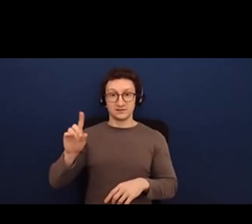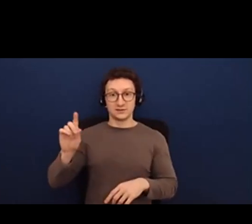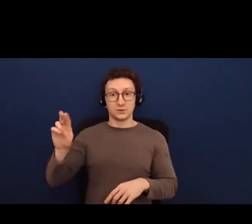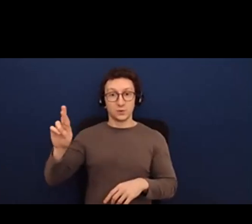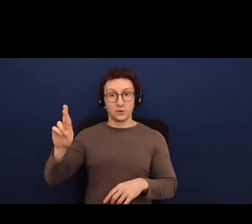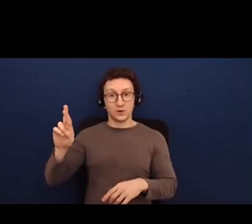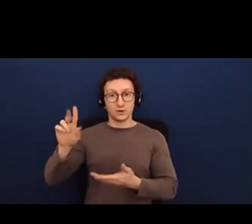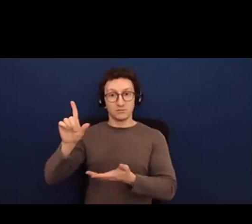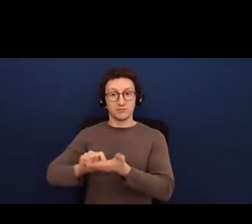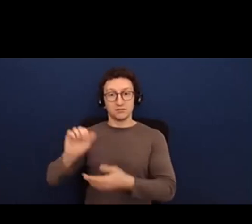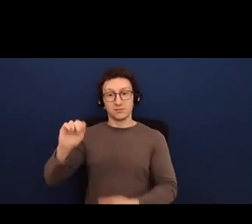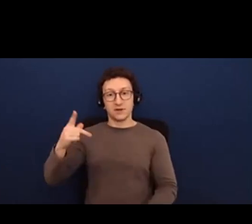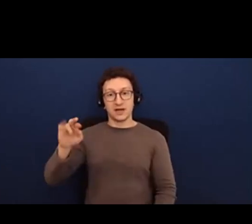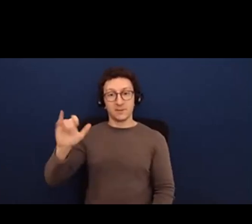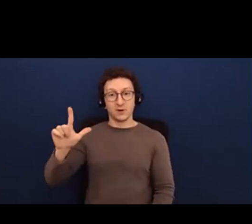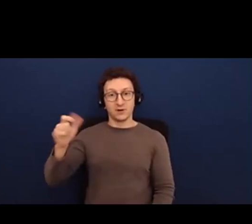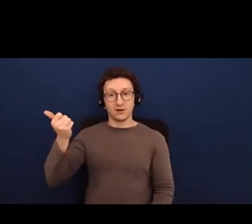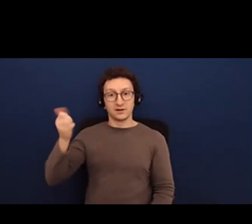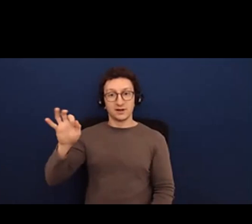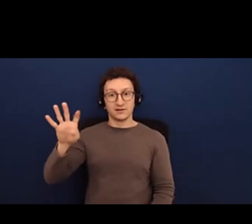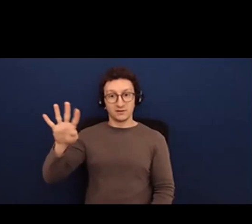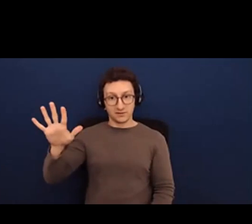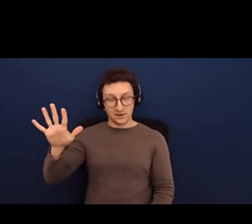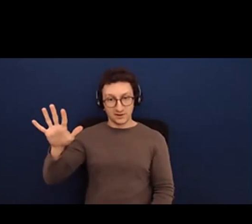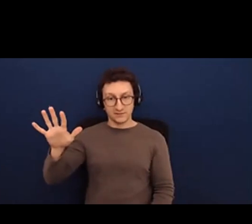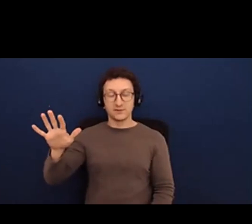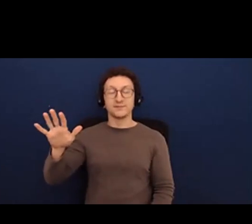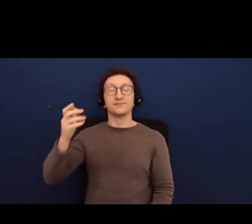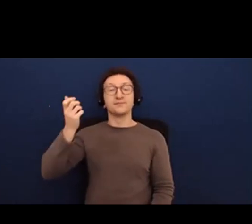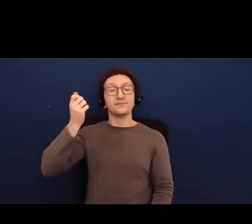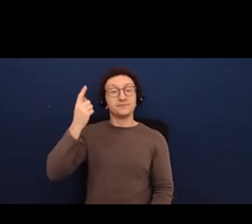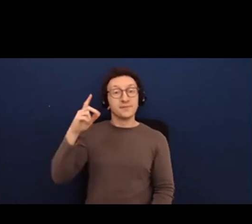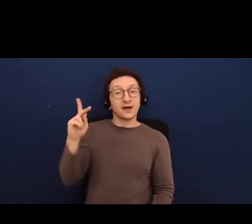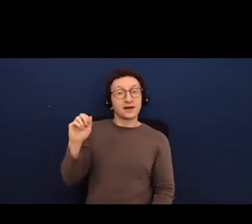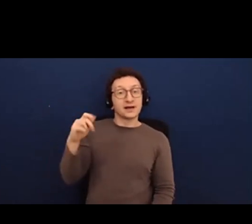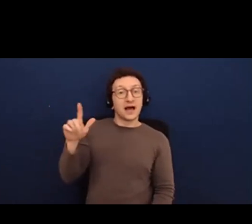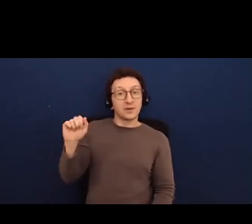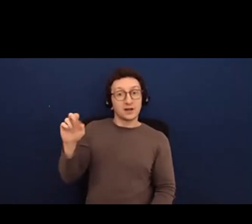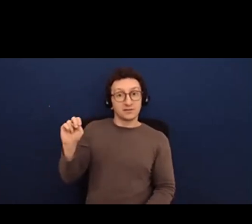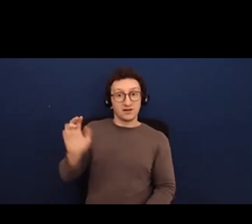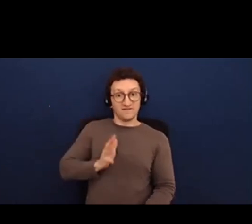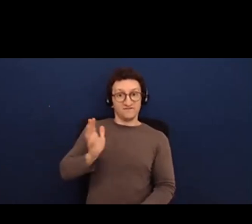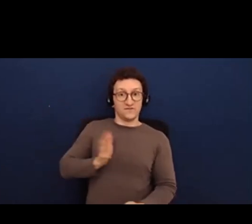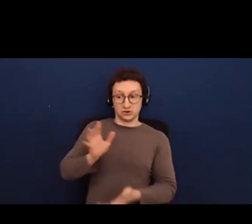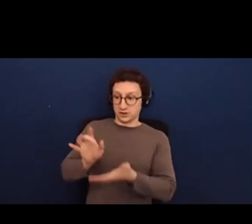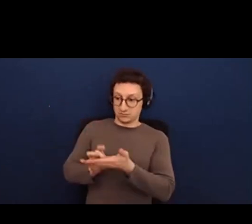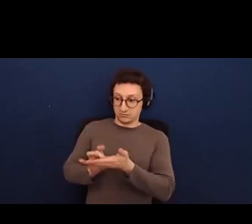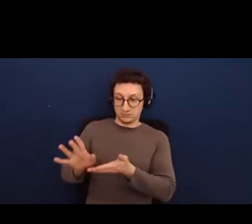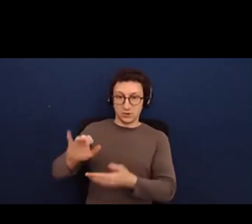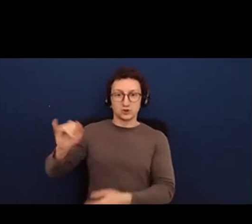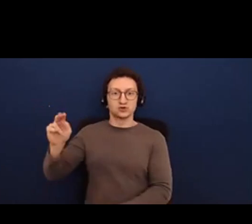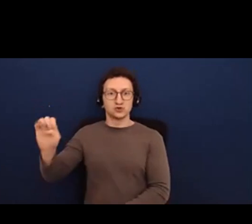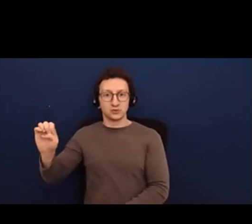of 1945, and Kaplan was excommunicated. The ceremony took place in June.